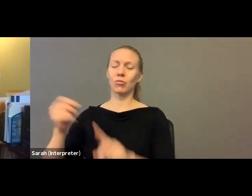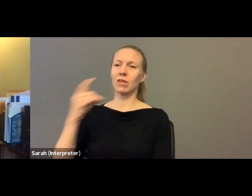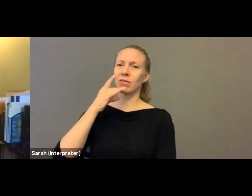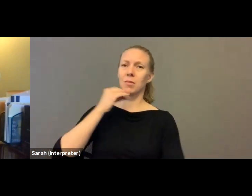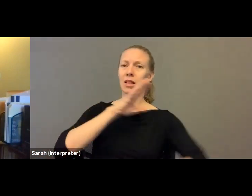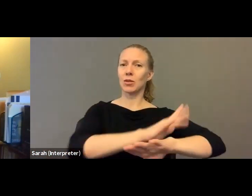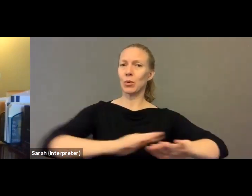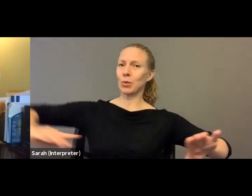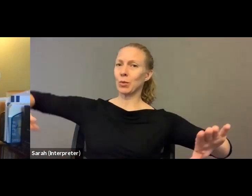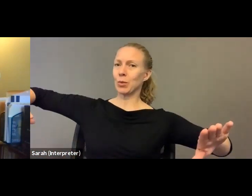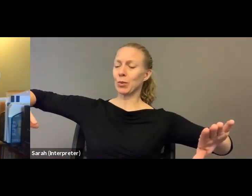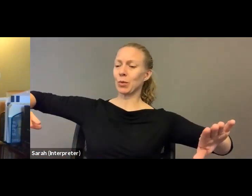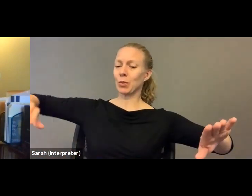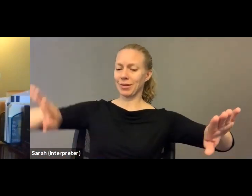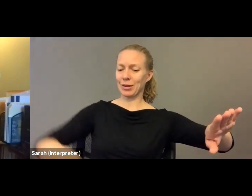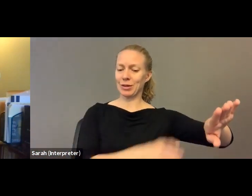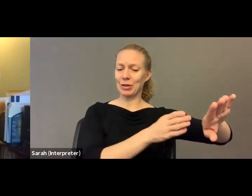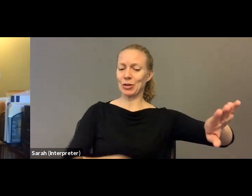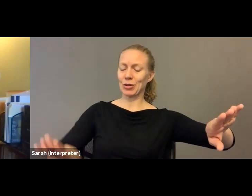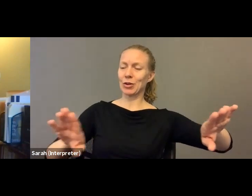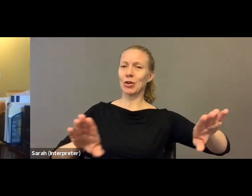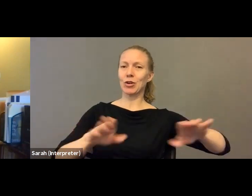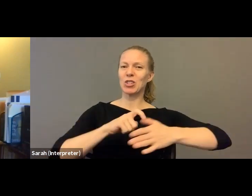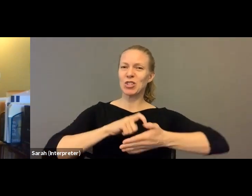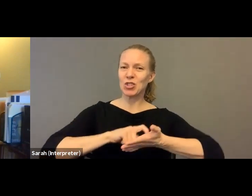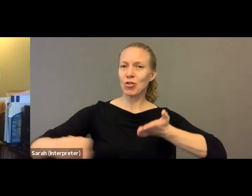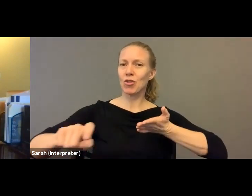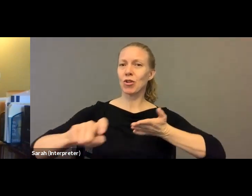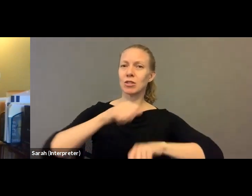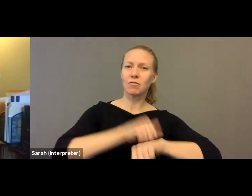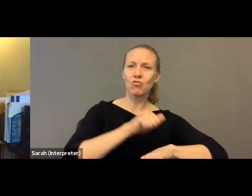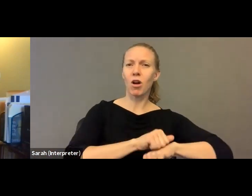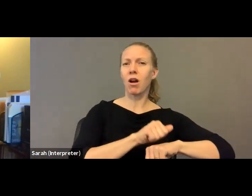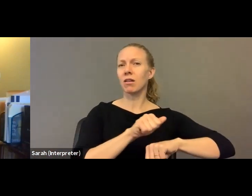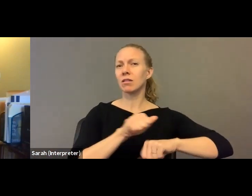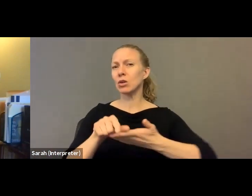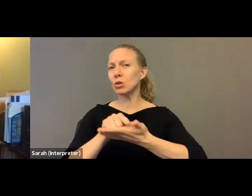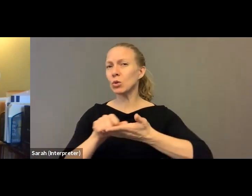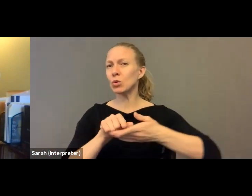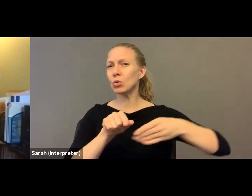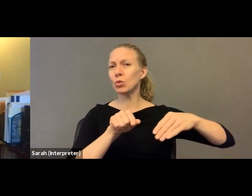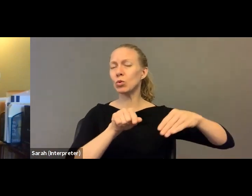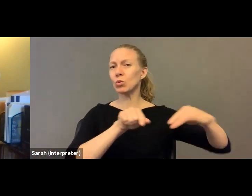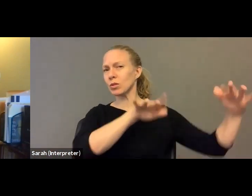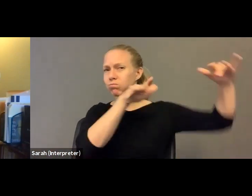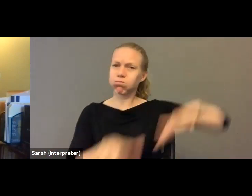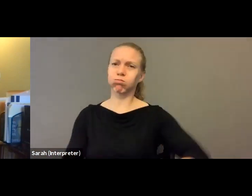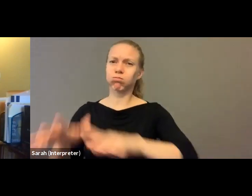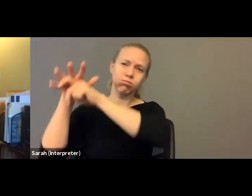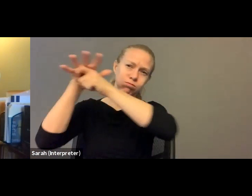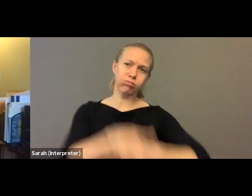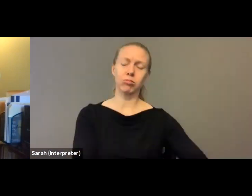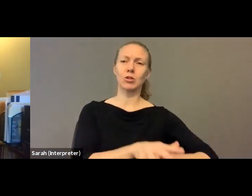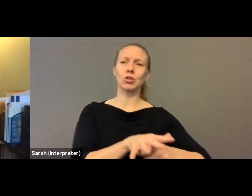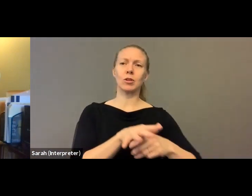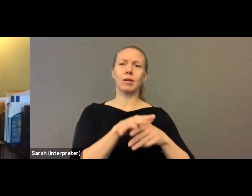scars of rock and glue. Crushed, crushing, crushes bone. Covers the